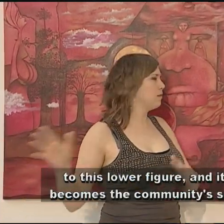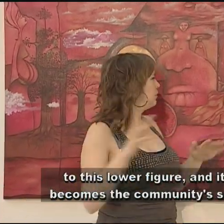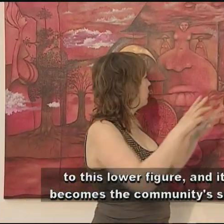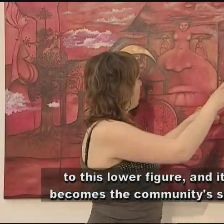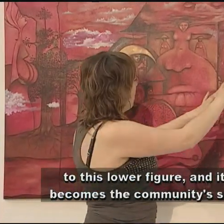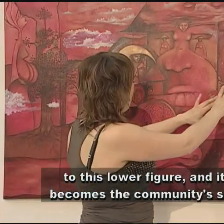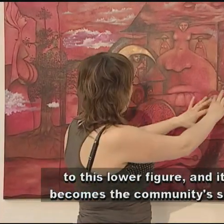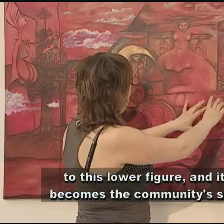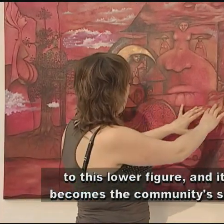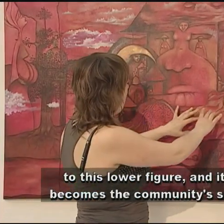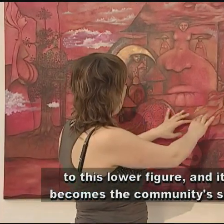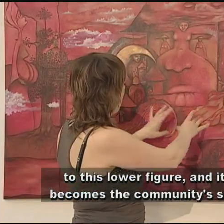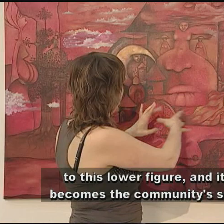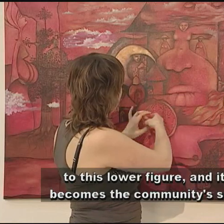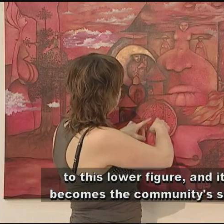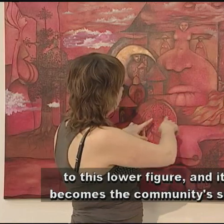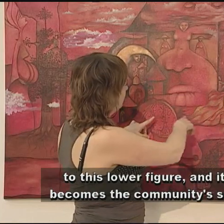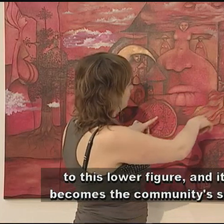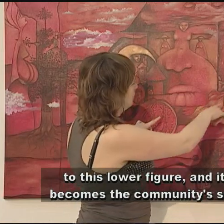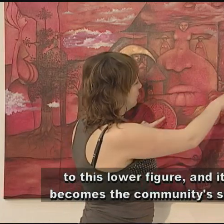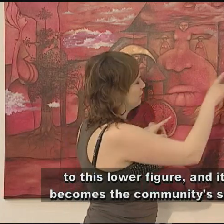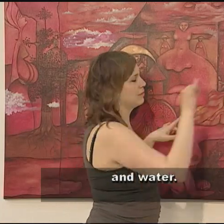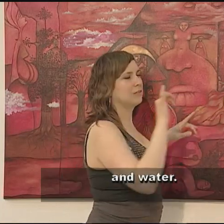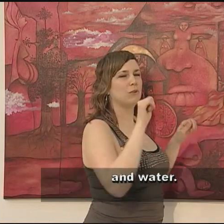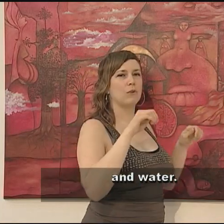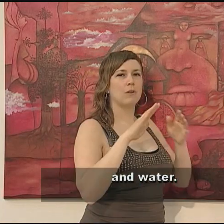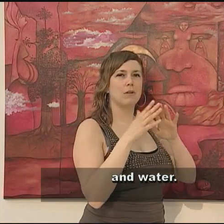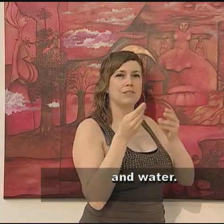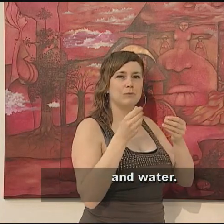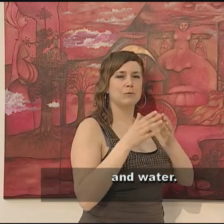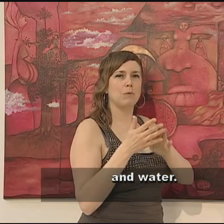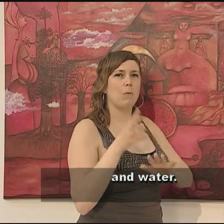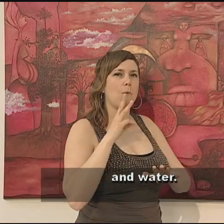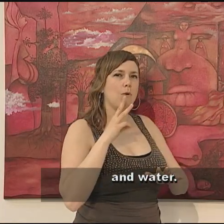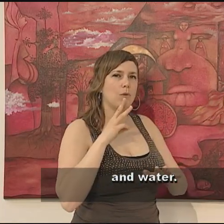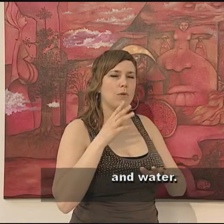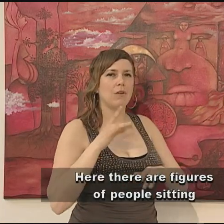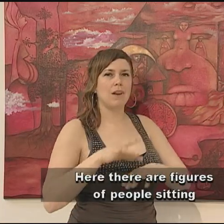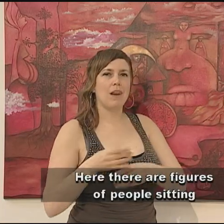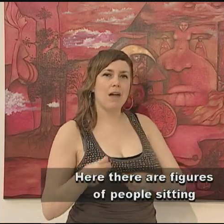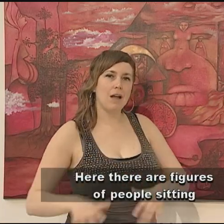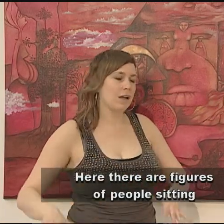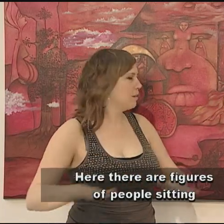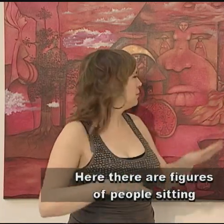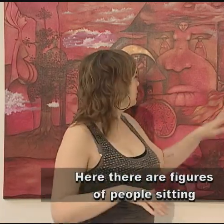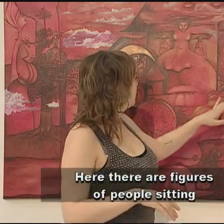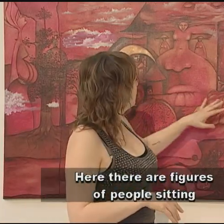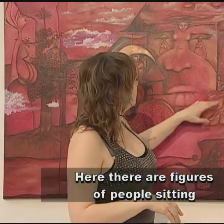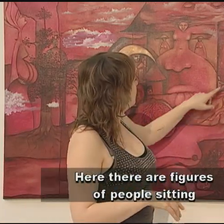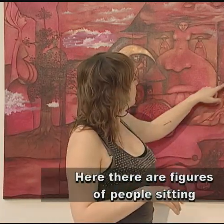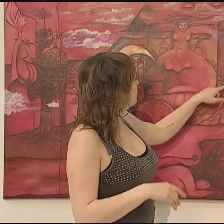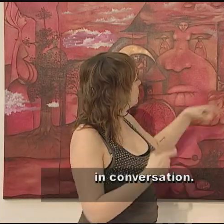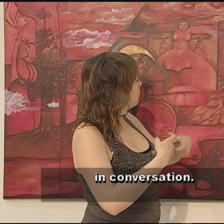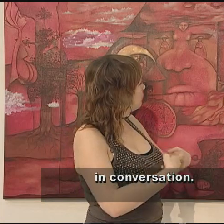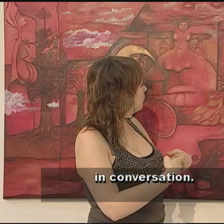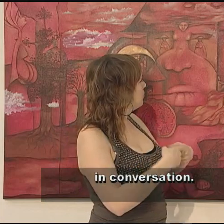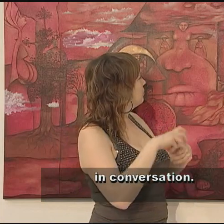which connects her to this lower figure, and it becomes the community's soil and water. Here there are figures of people sitting